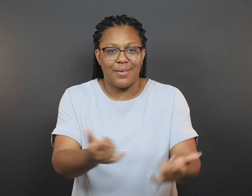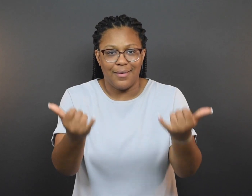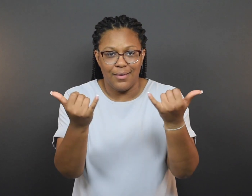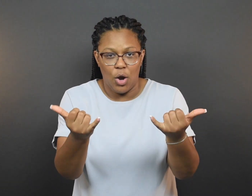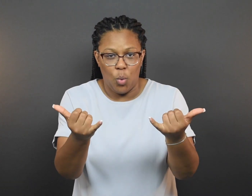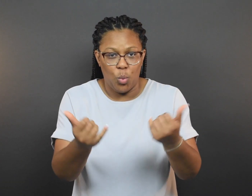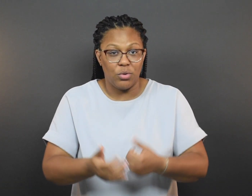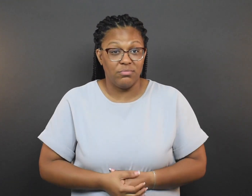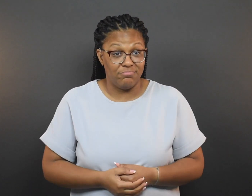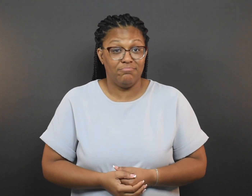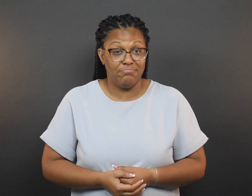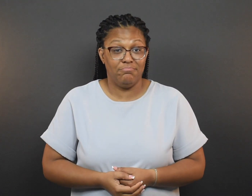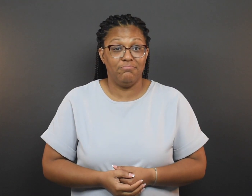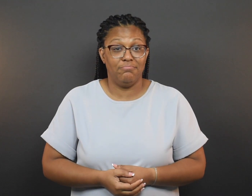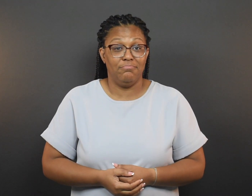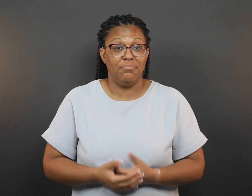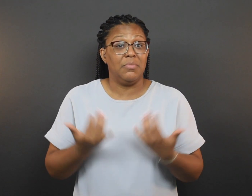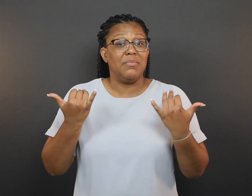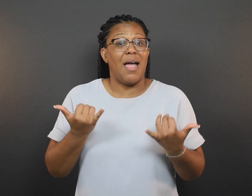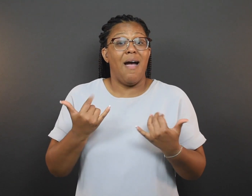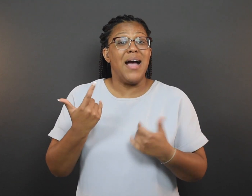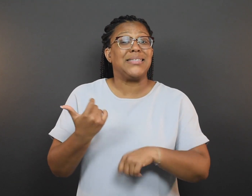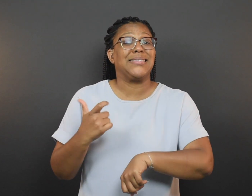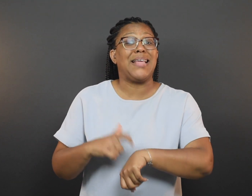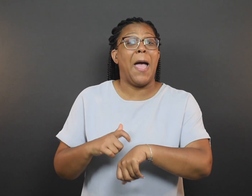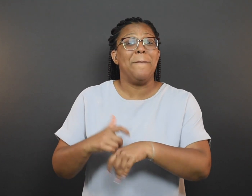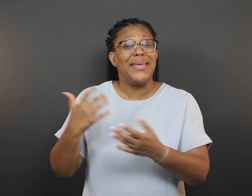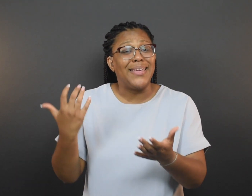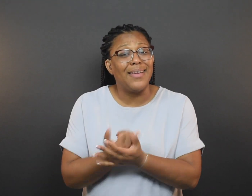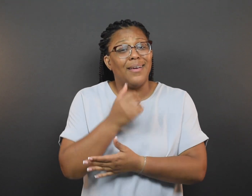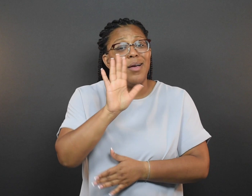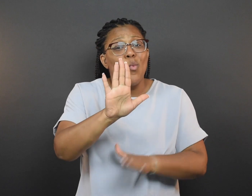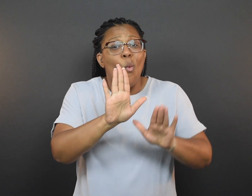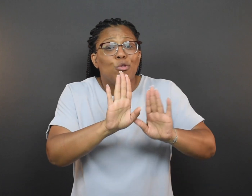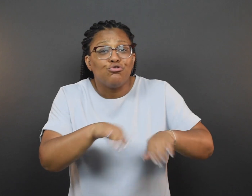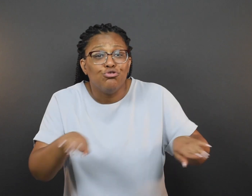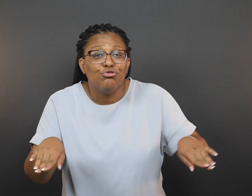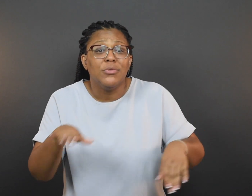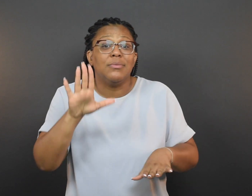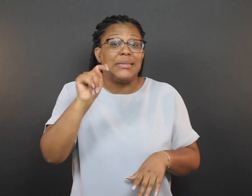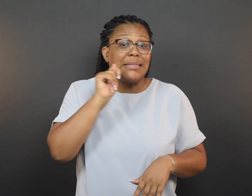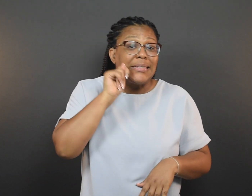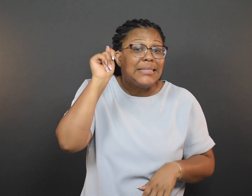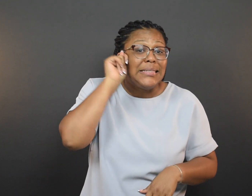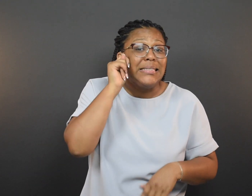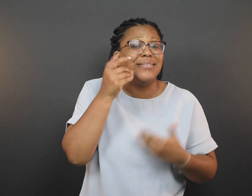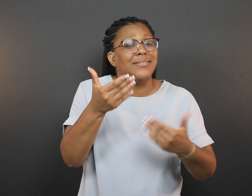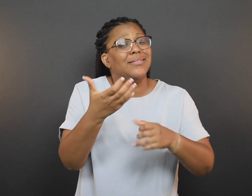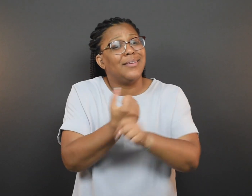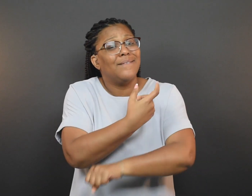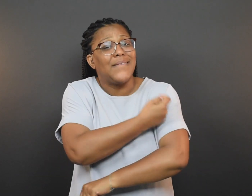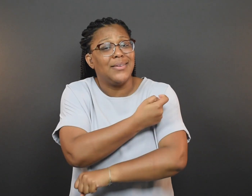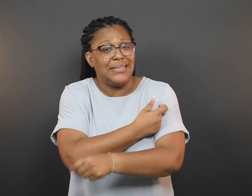Get vaccinated now. The time to get your children and teens vaccinated is